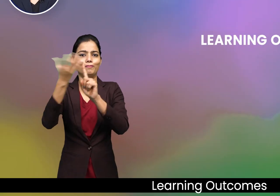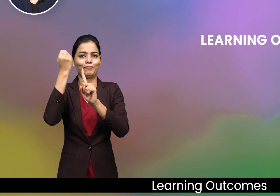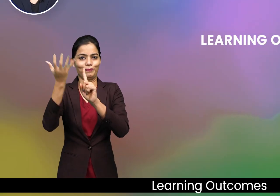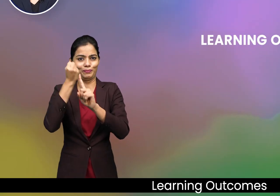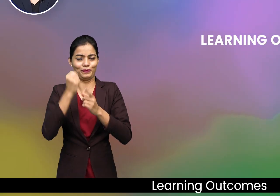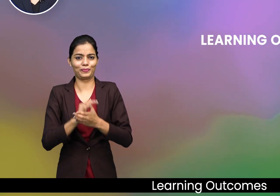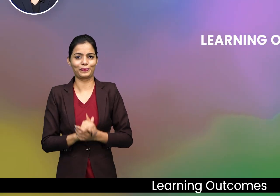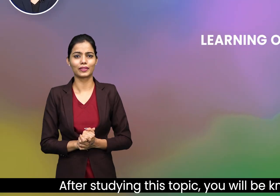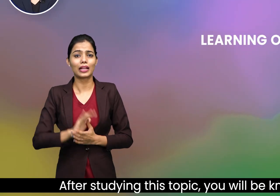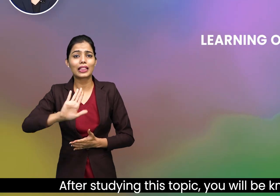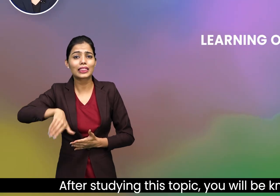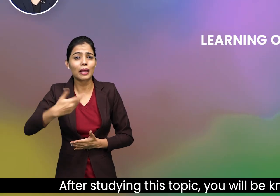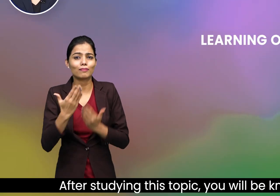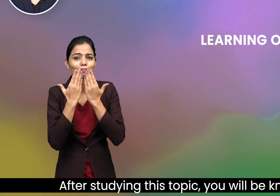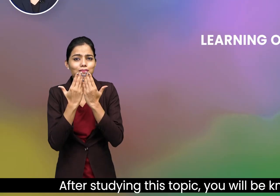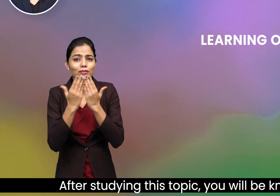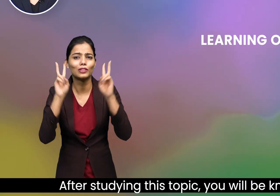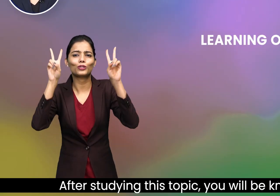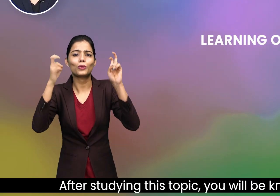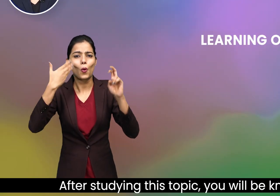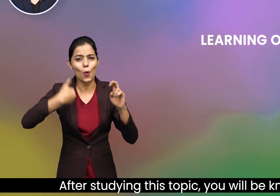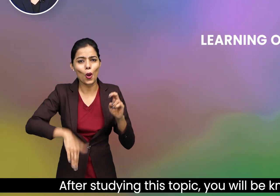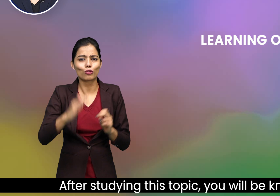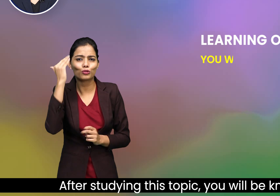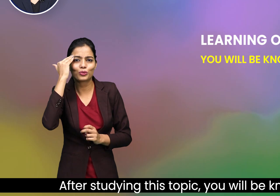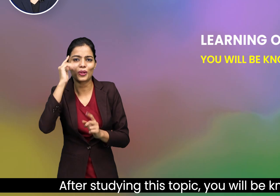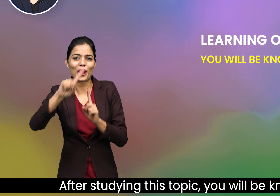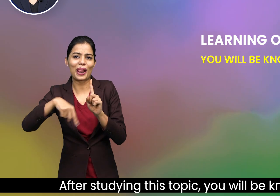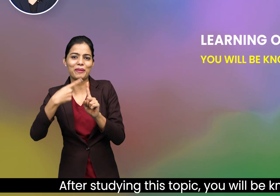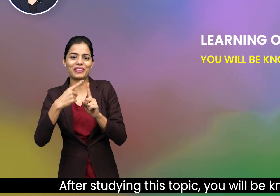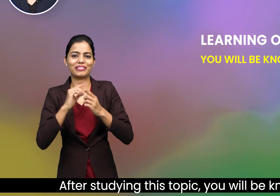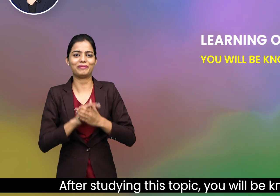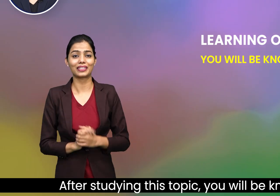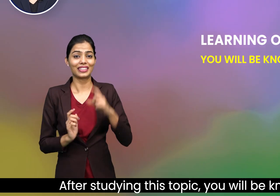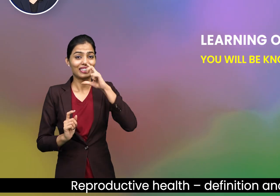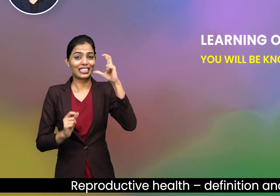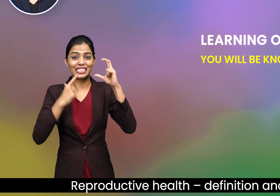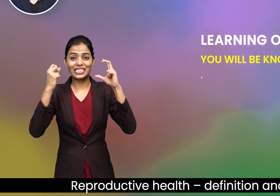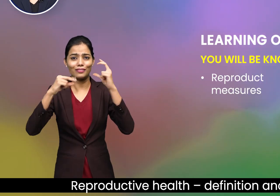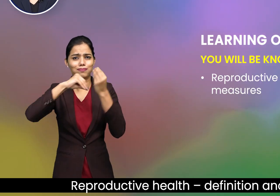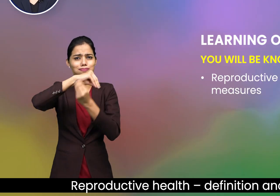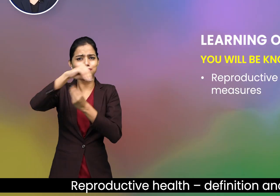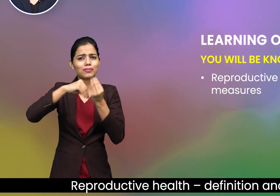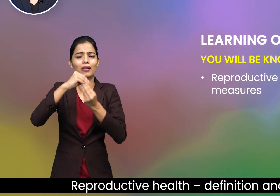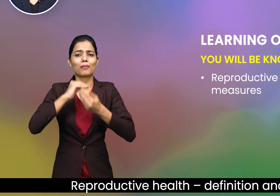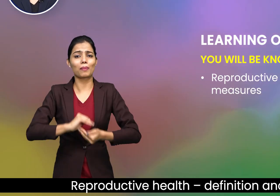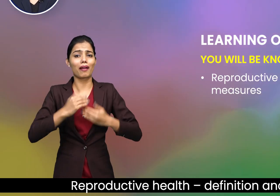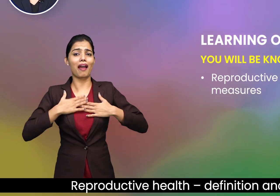Learning outcomes. After studying this topic, you will be knowing about reproductive